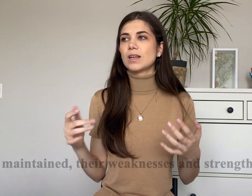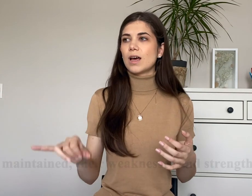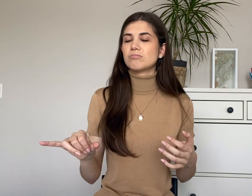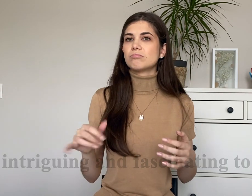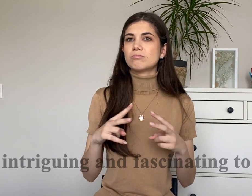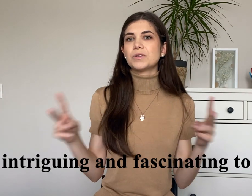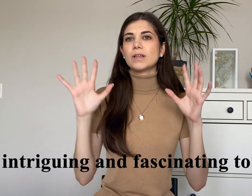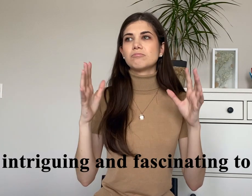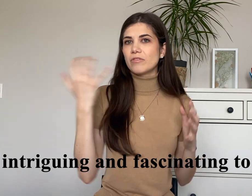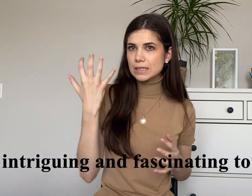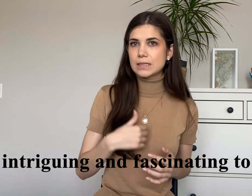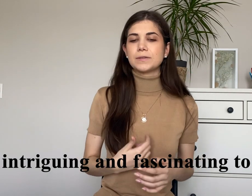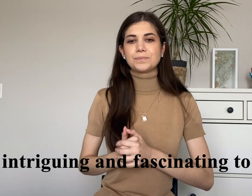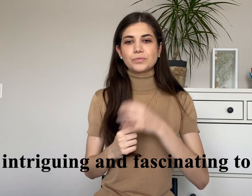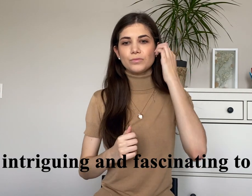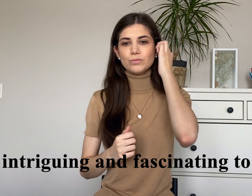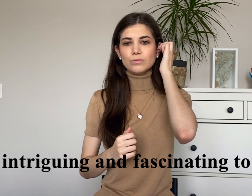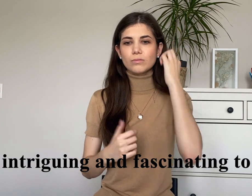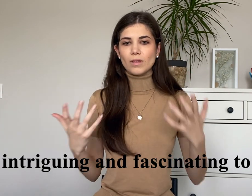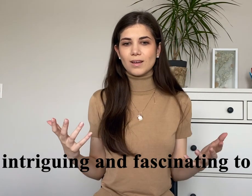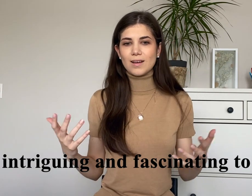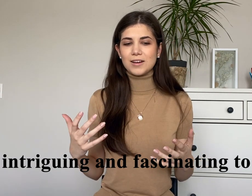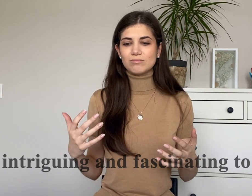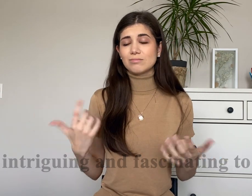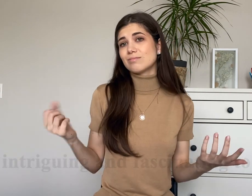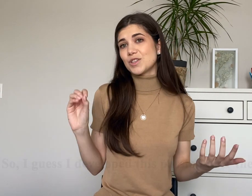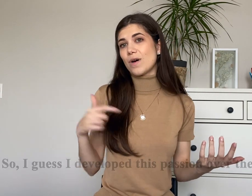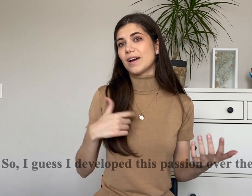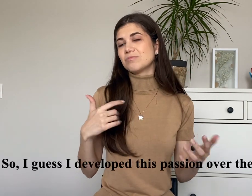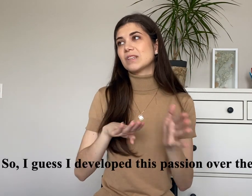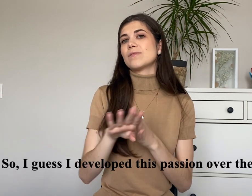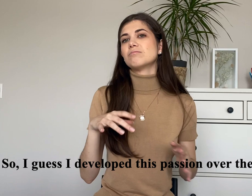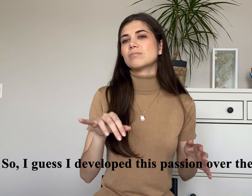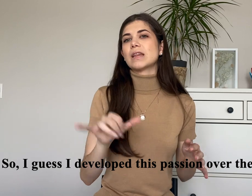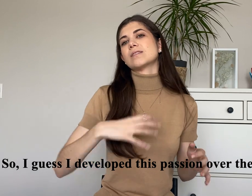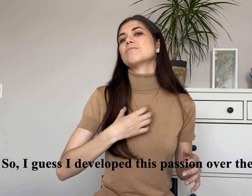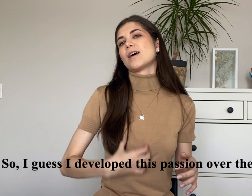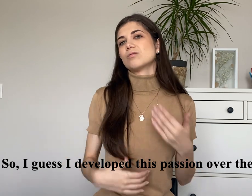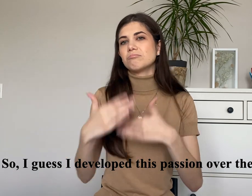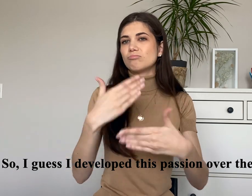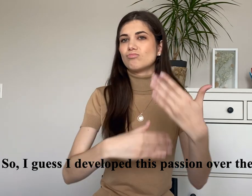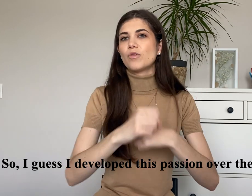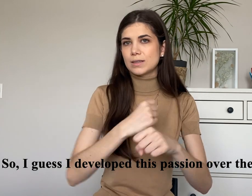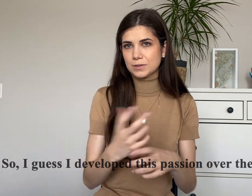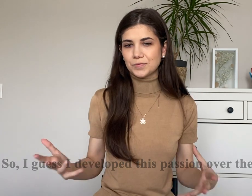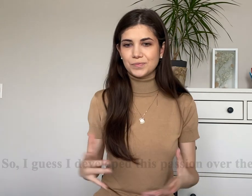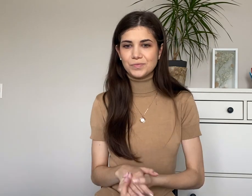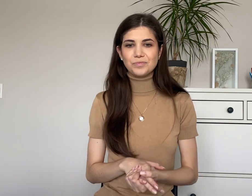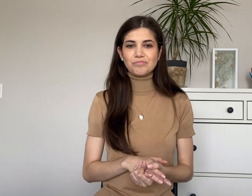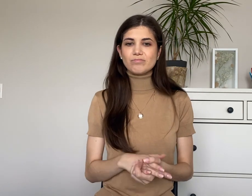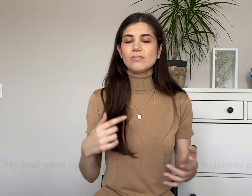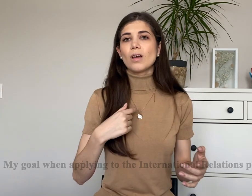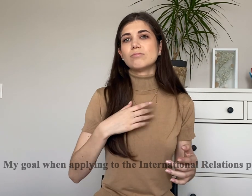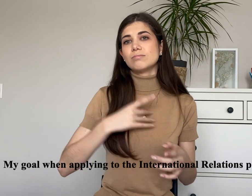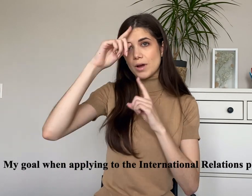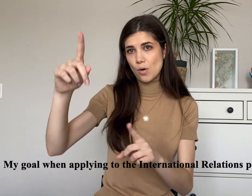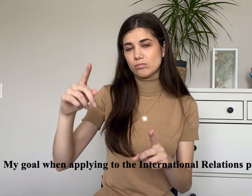it is intriguing and fascinating to me. So I guess I developed this passion over the years. My goal when applying